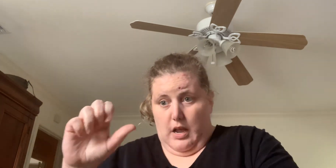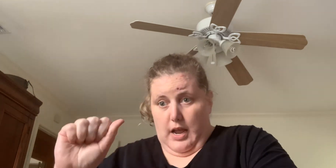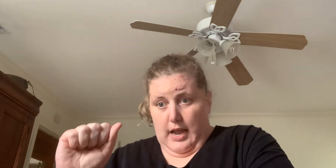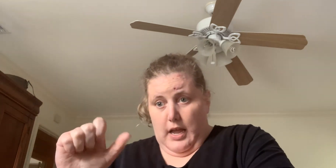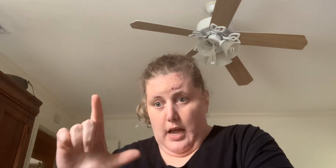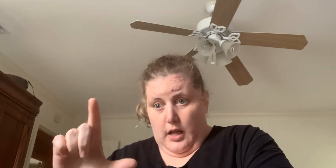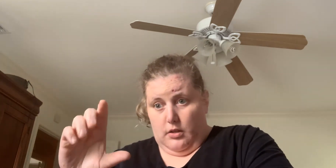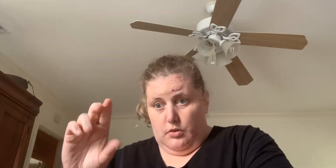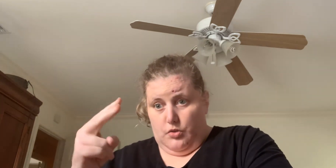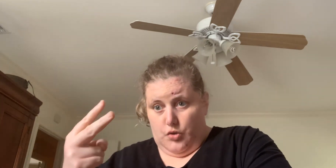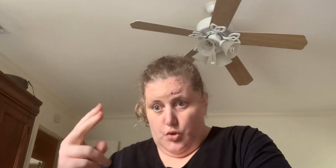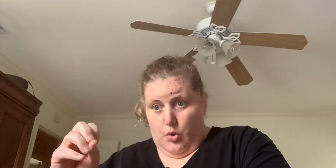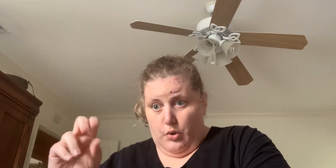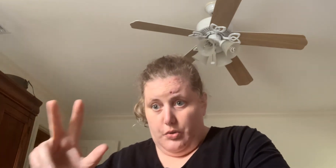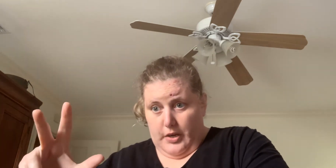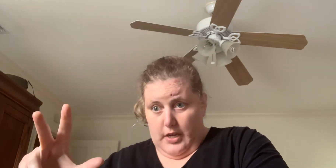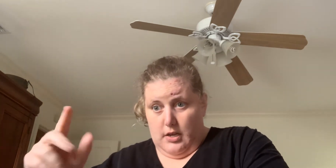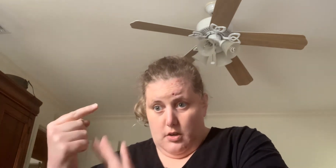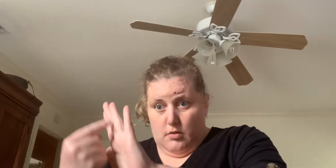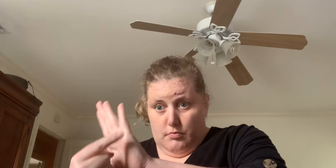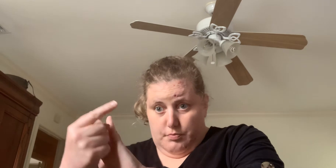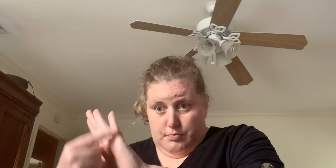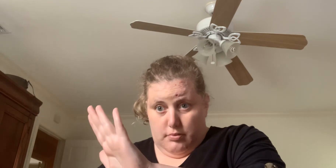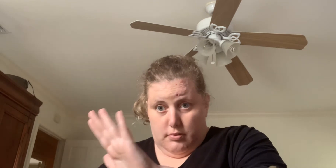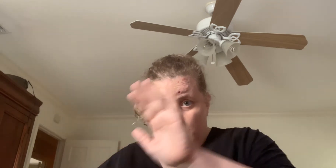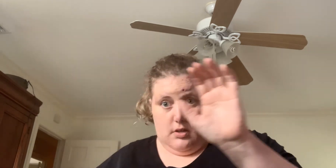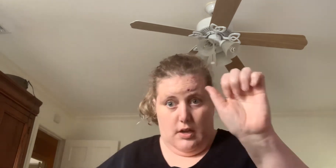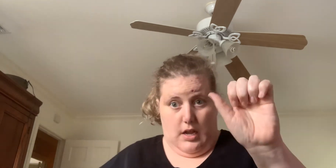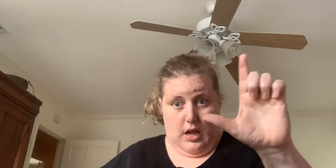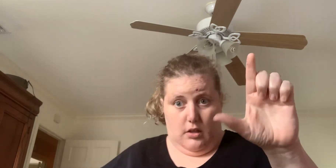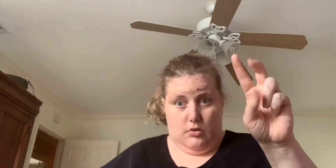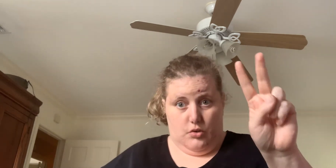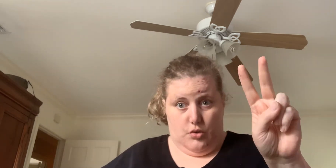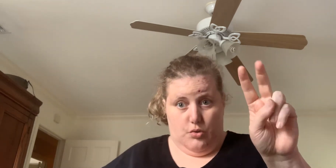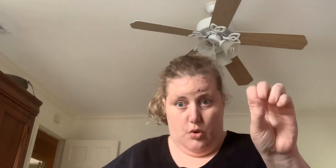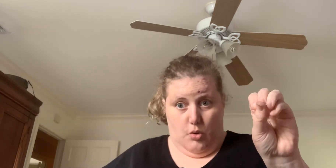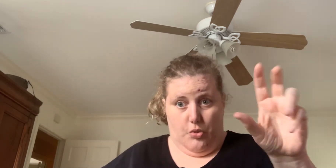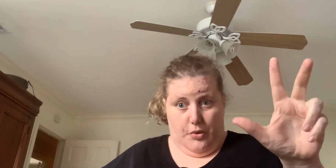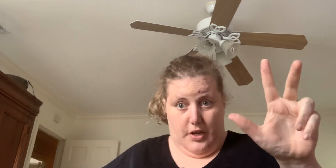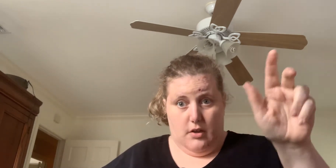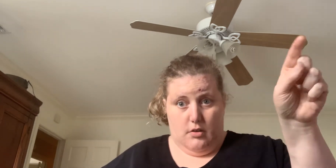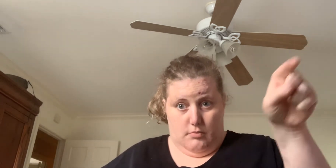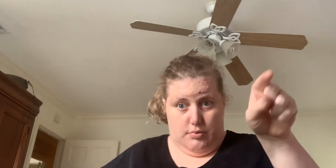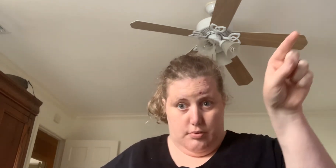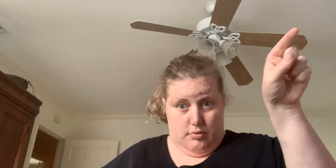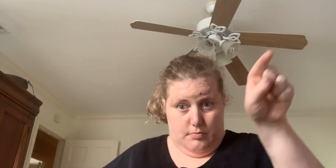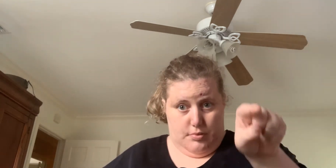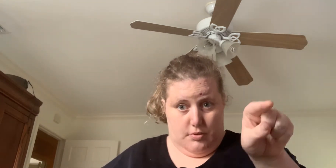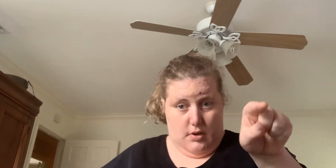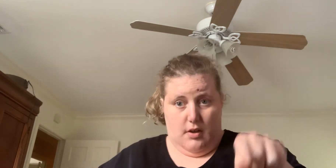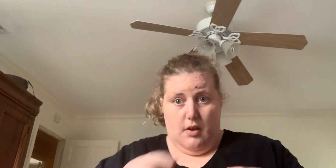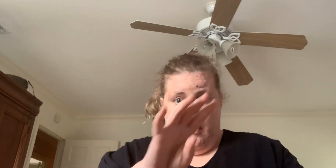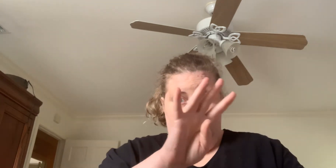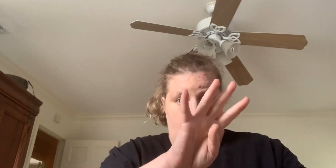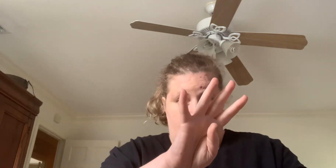So if we work this problem out, we can basically reduce this to 2, because 4 divided by 2 is 2. So 2